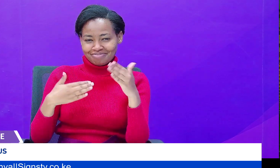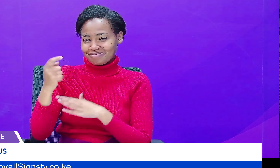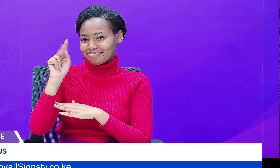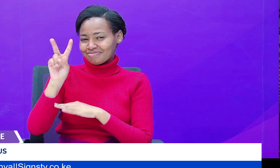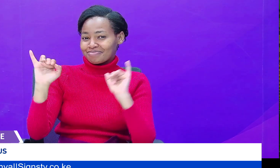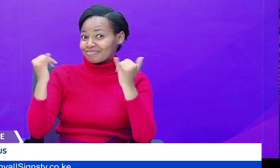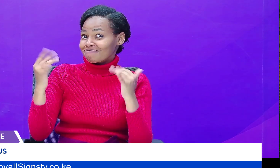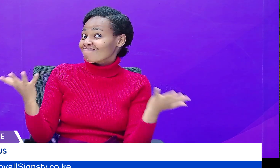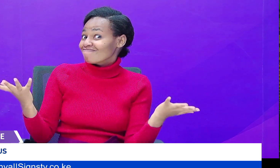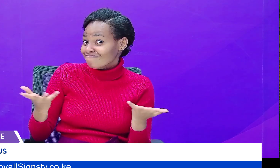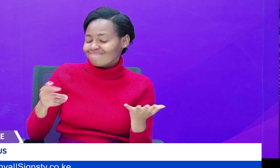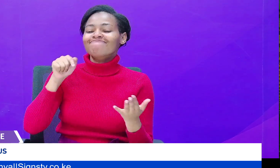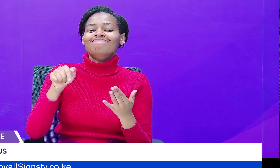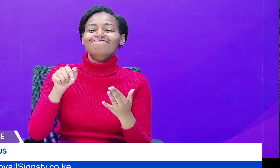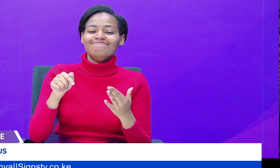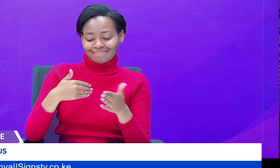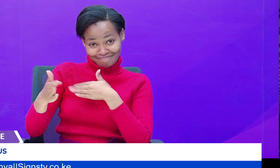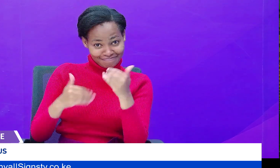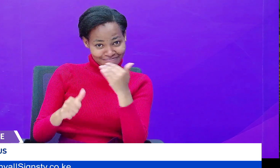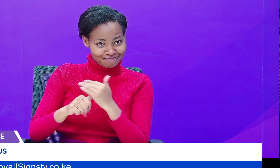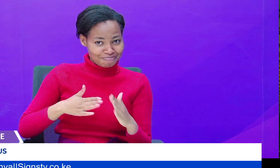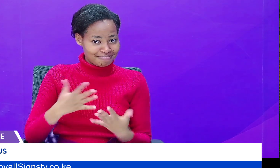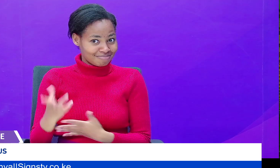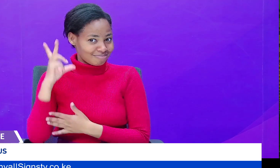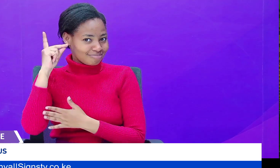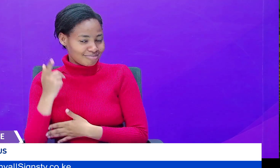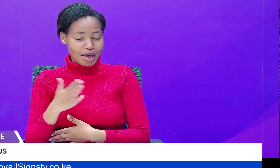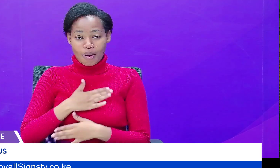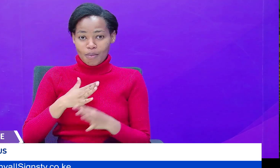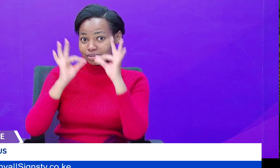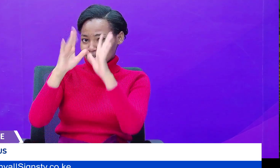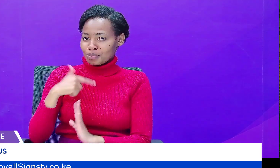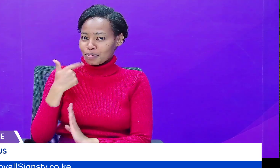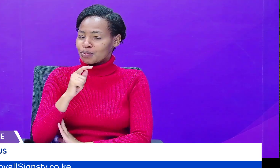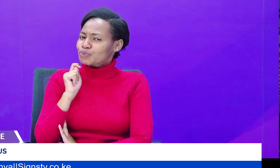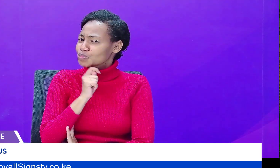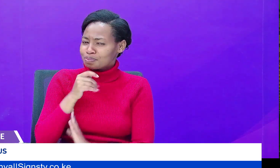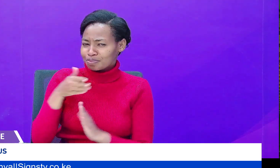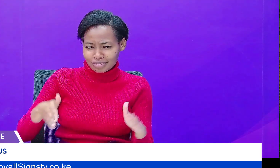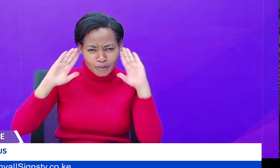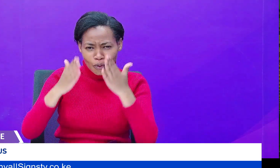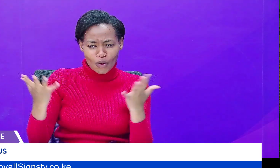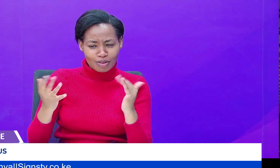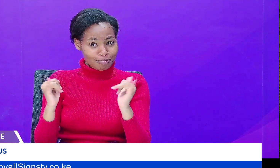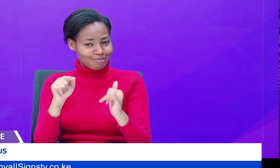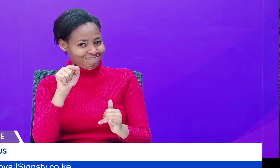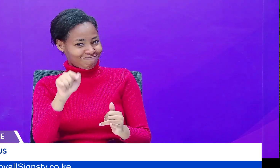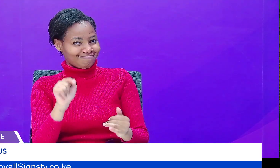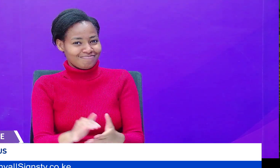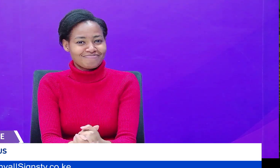Hello viewers and welcome to Science TV News. You are here with me, Catherine Ngovi, with my sign language interpreter doing the voicing, Tobias